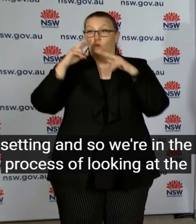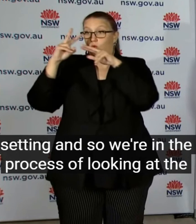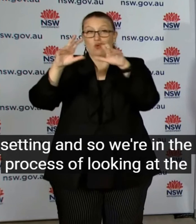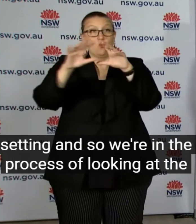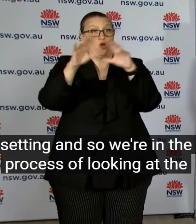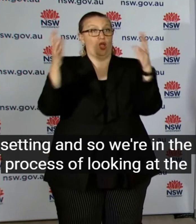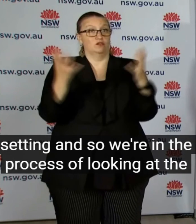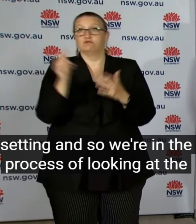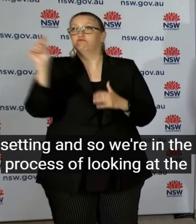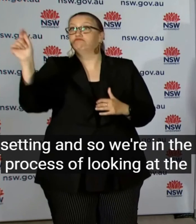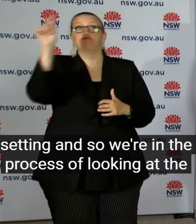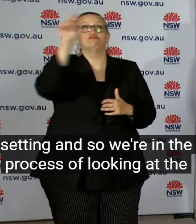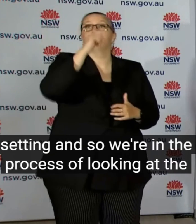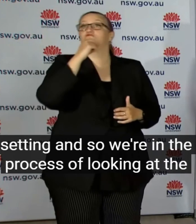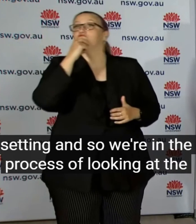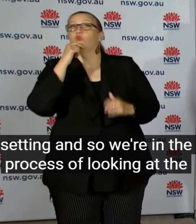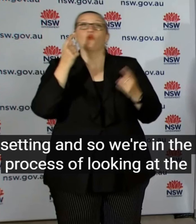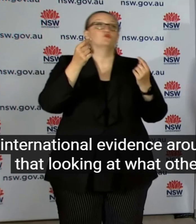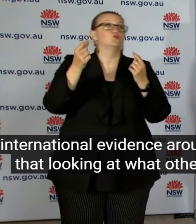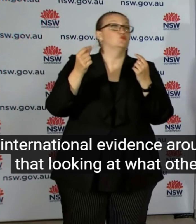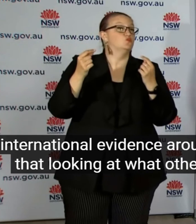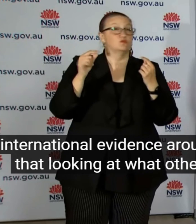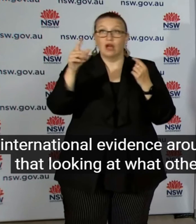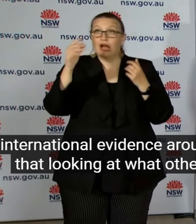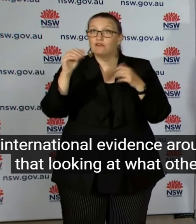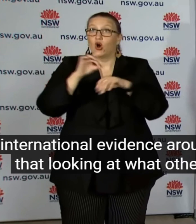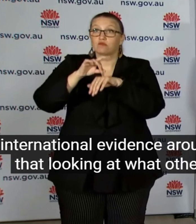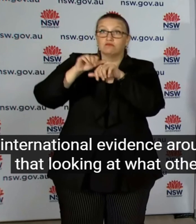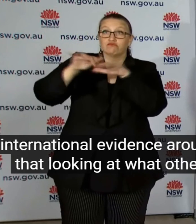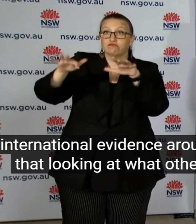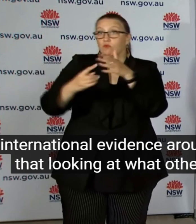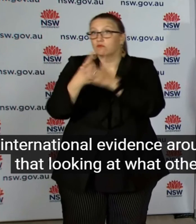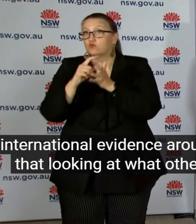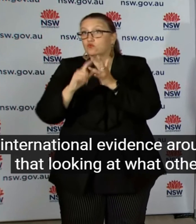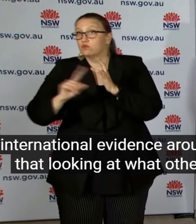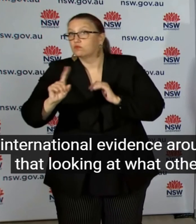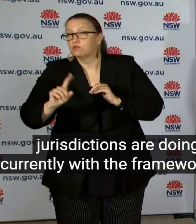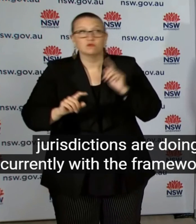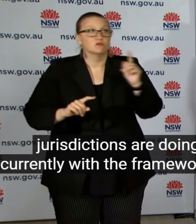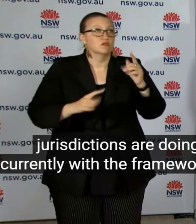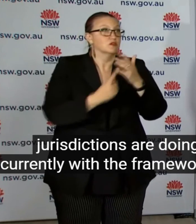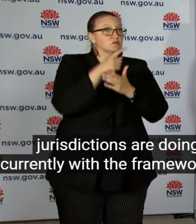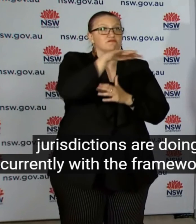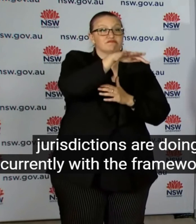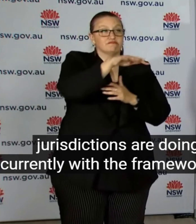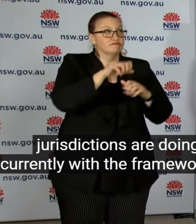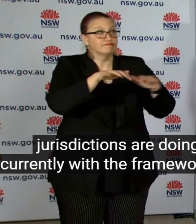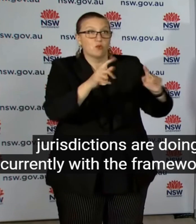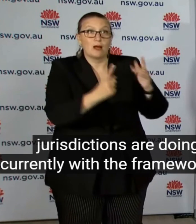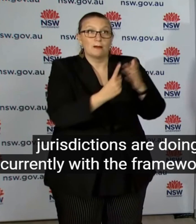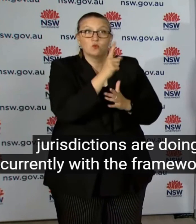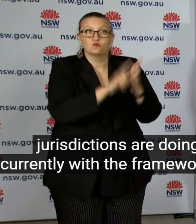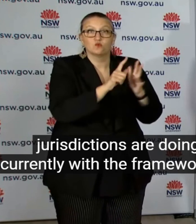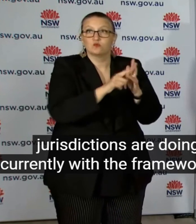around that, looking at what other jurisdictions are doing. Currently, with the framework we have in place in New South Wales for people who